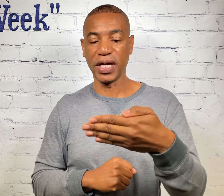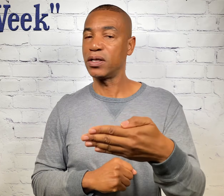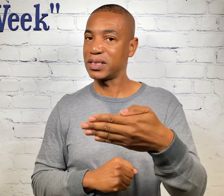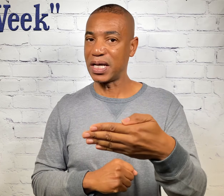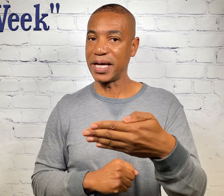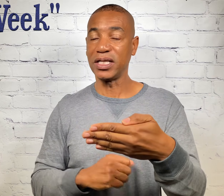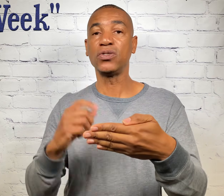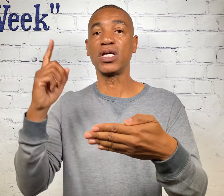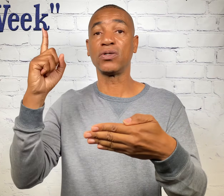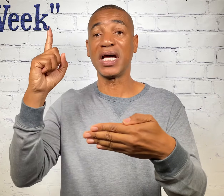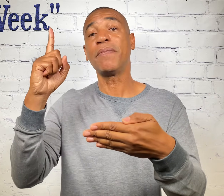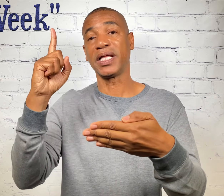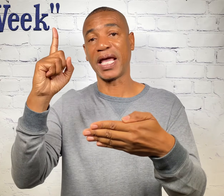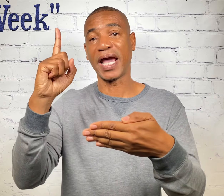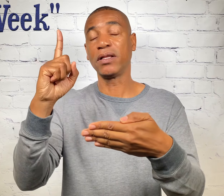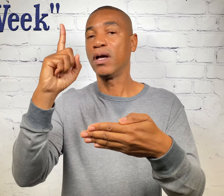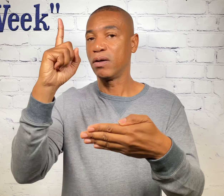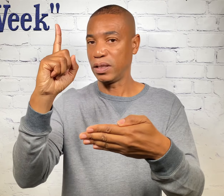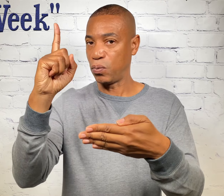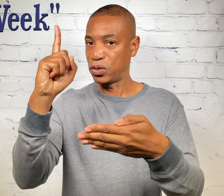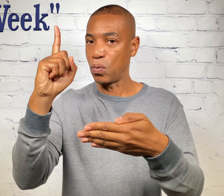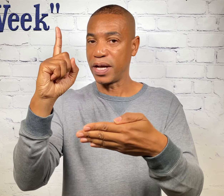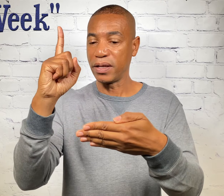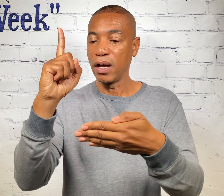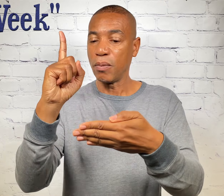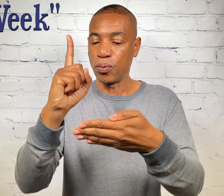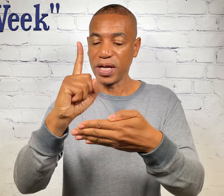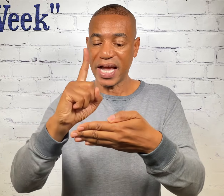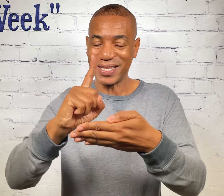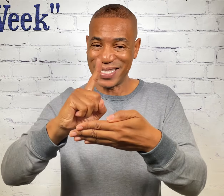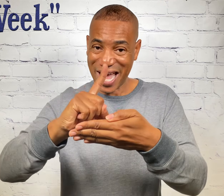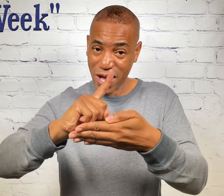its side, then you take your dominant hand with the one, bring that down,